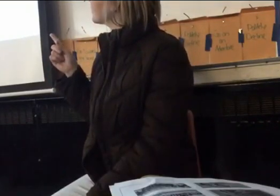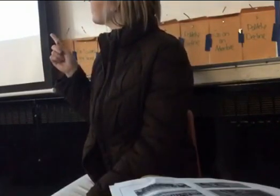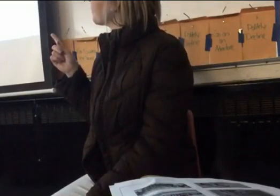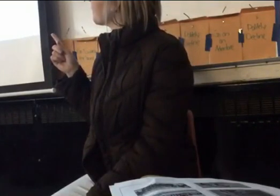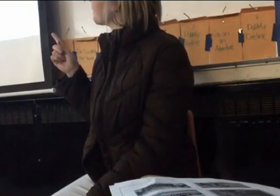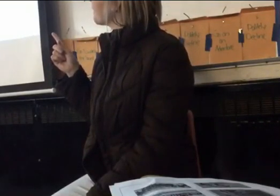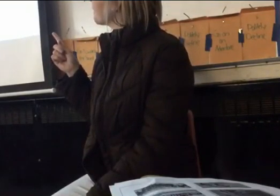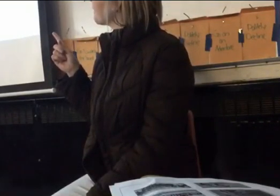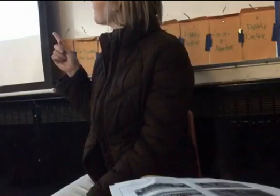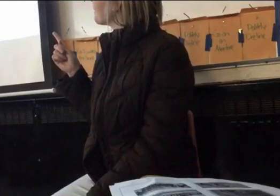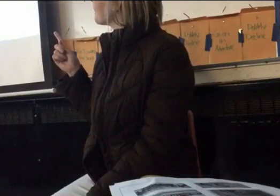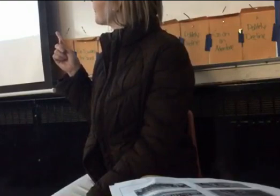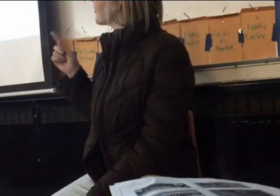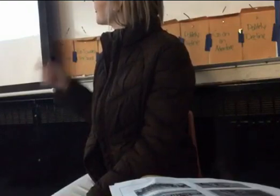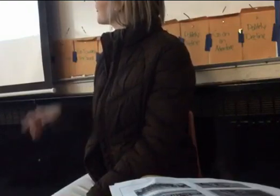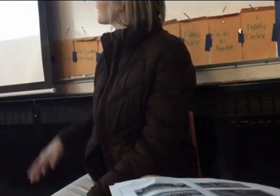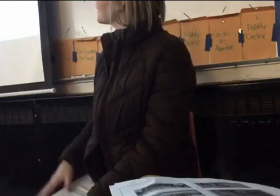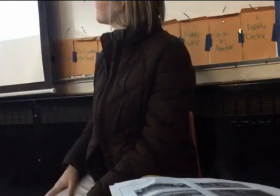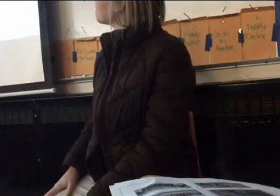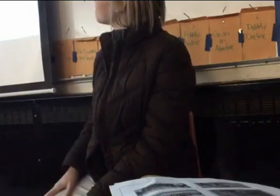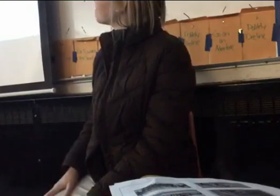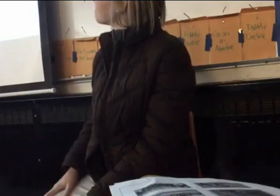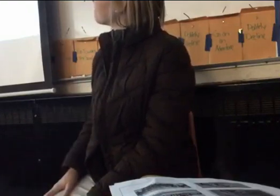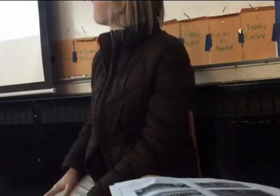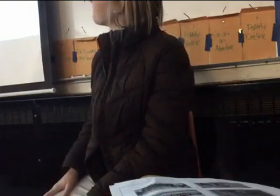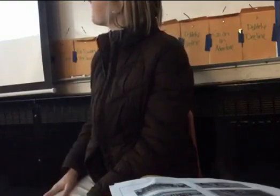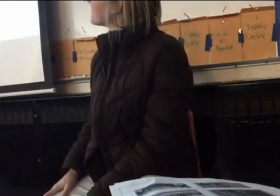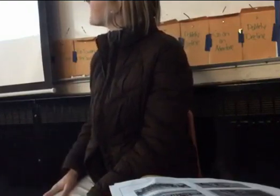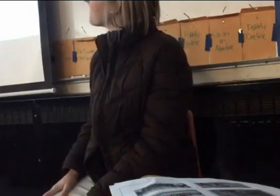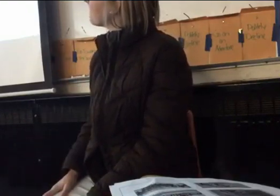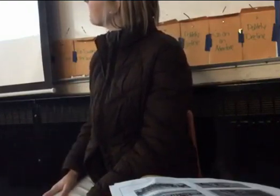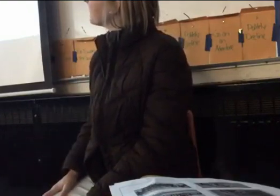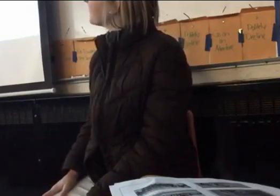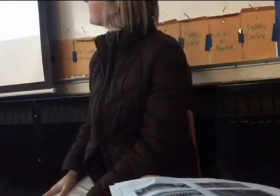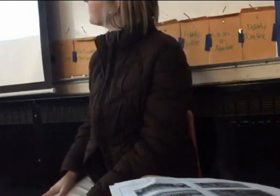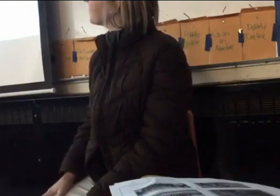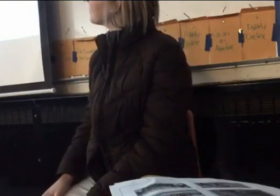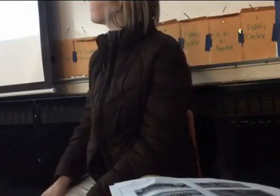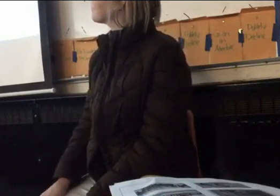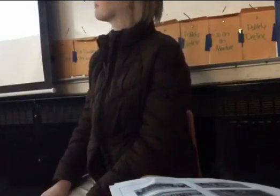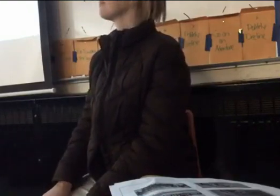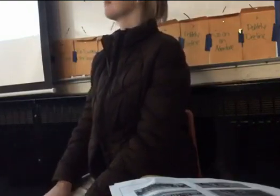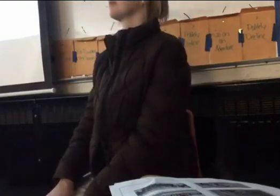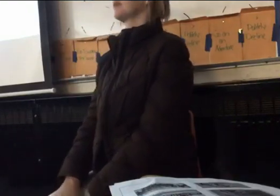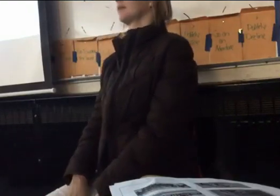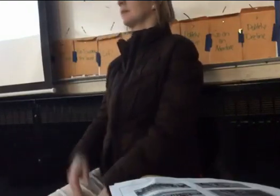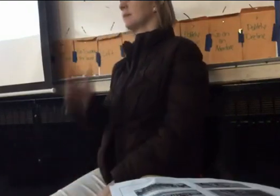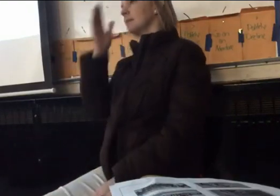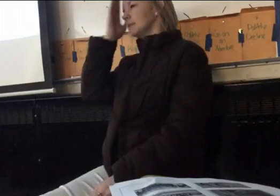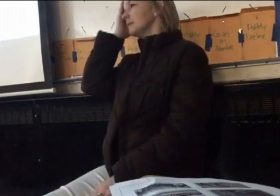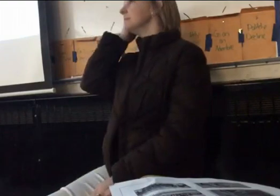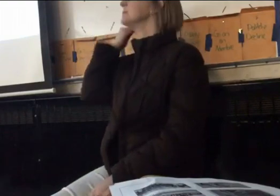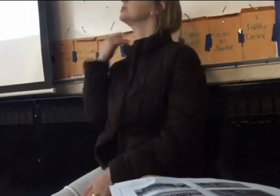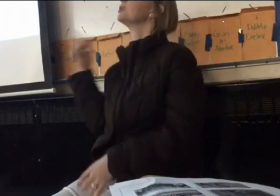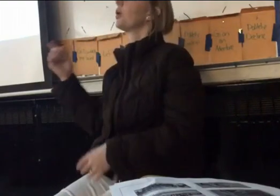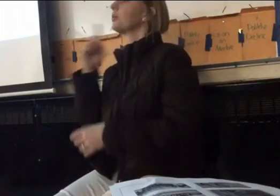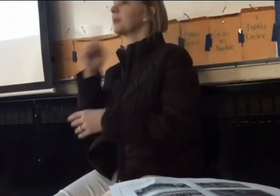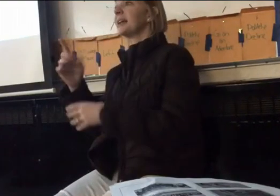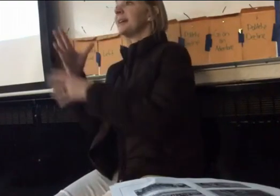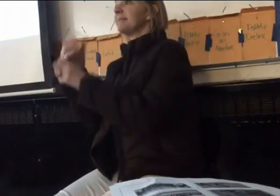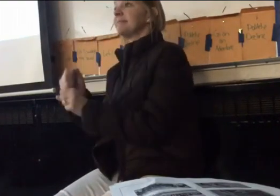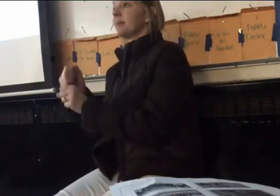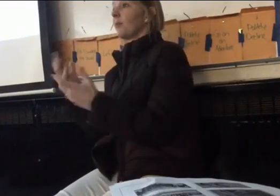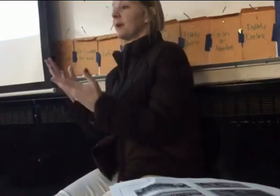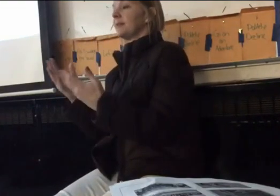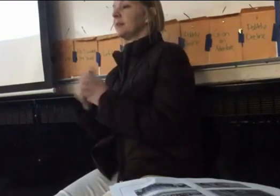on the brow of labor this crown of thorns. You shall not crucify mankind on a cross of gold." Basically what he's